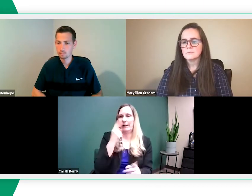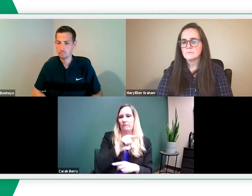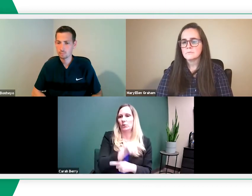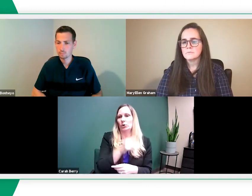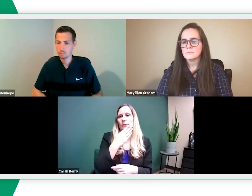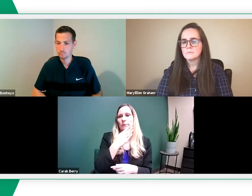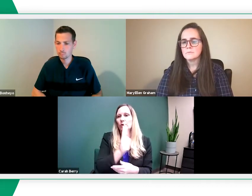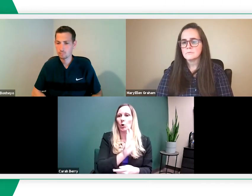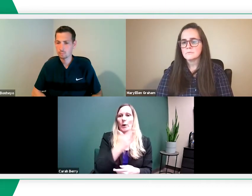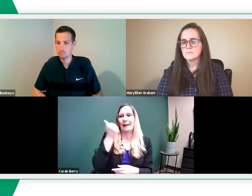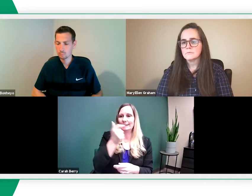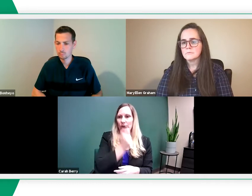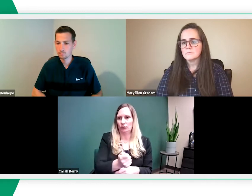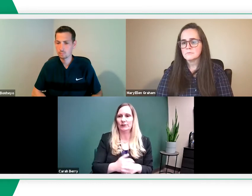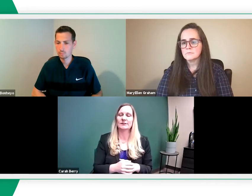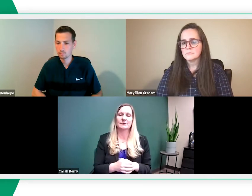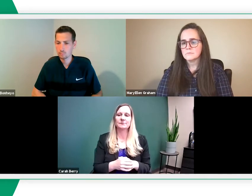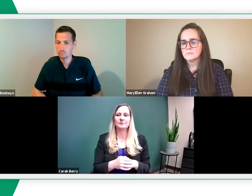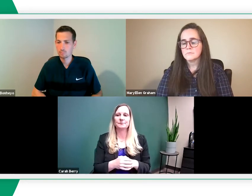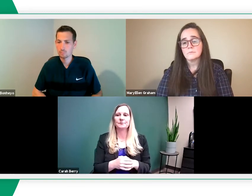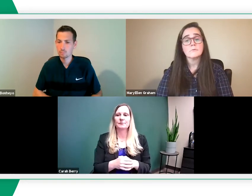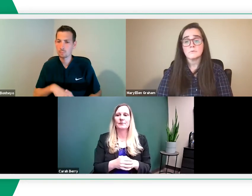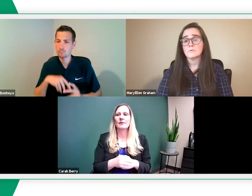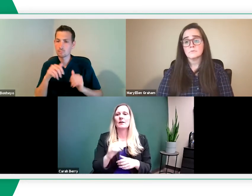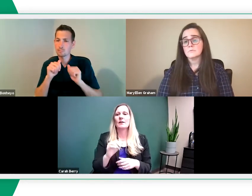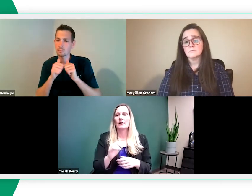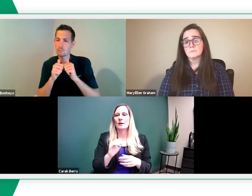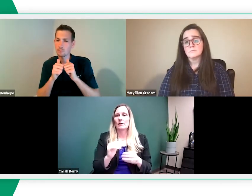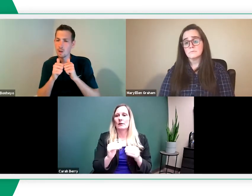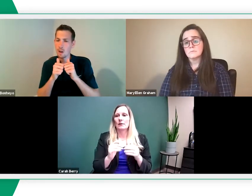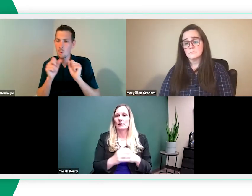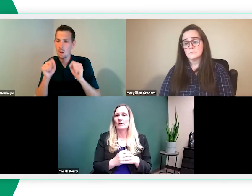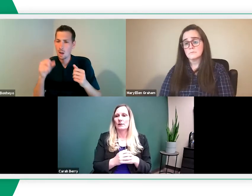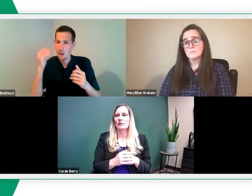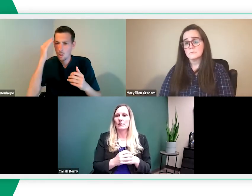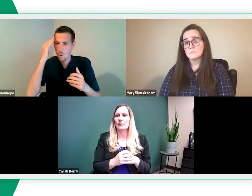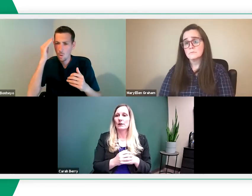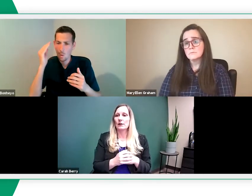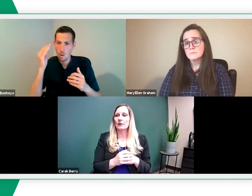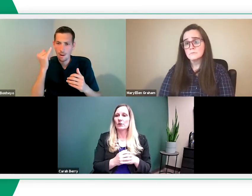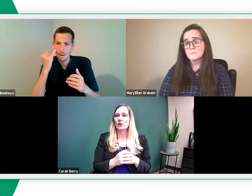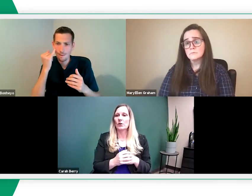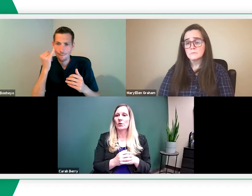than another. Because that might not be what's in your best interest, but it's what's in their best interest.